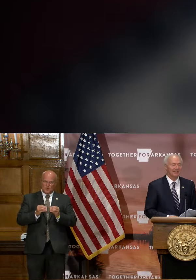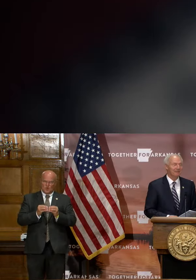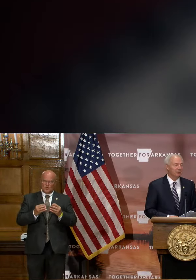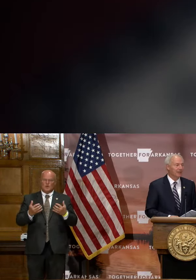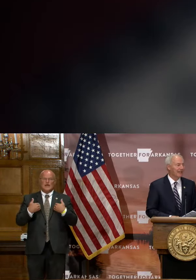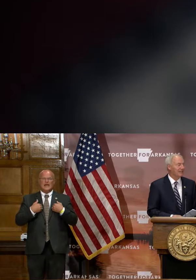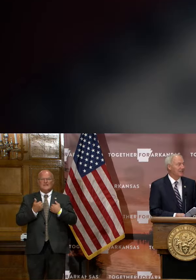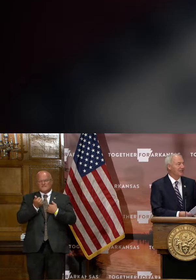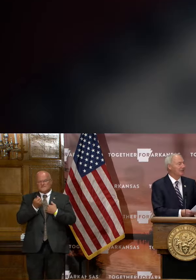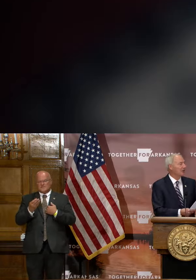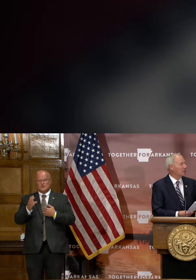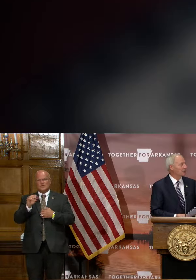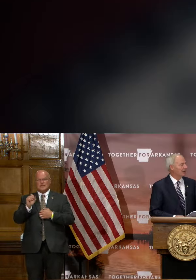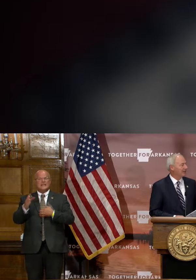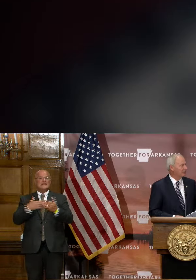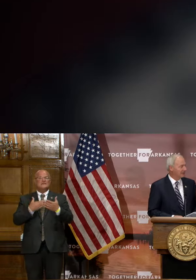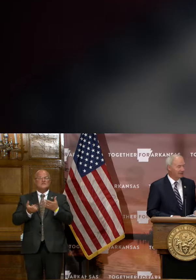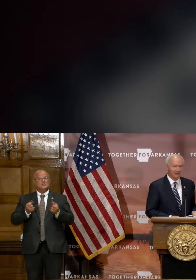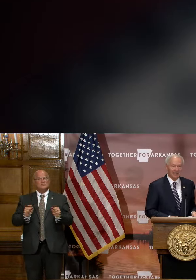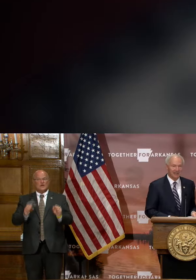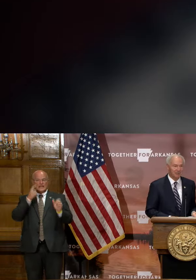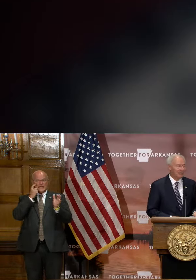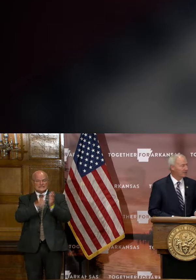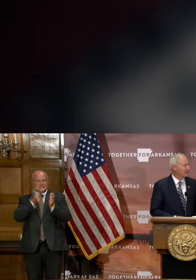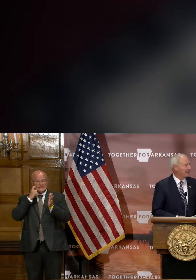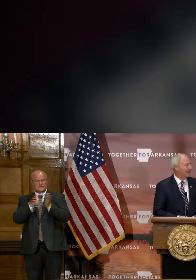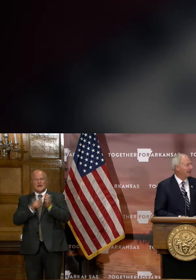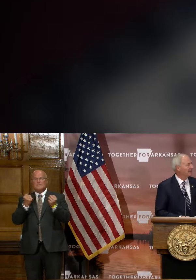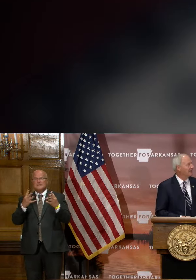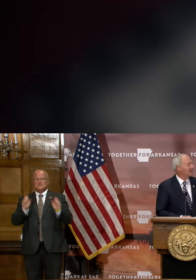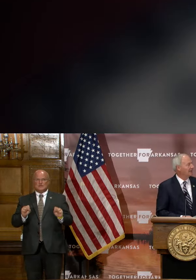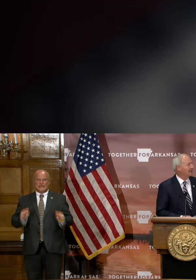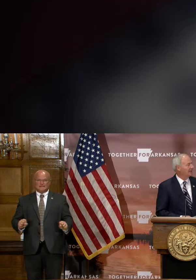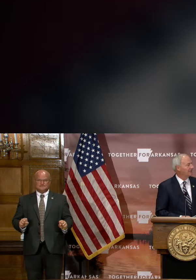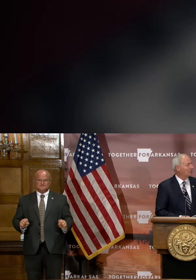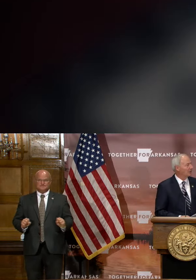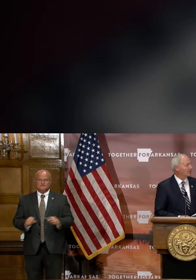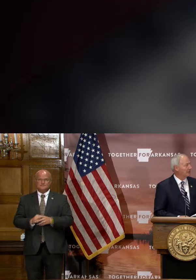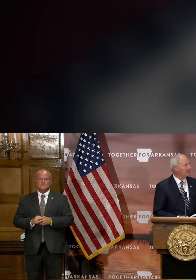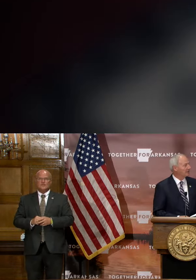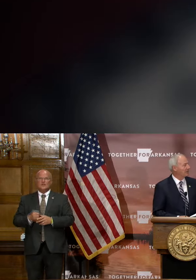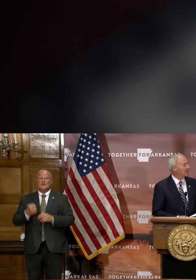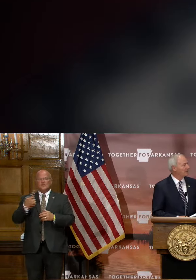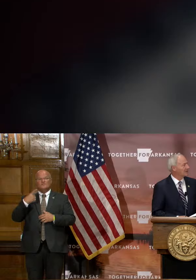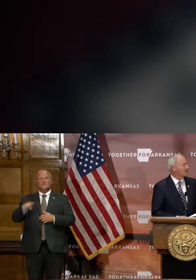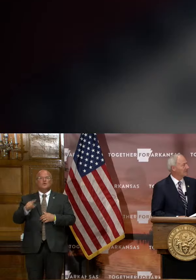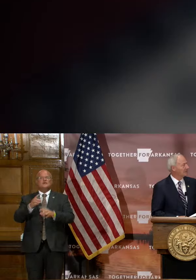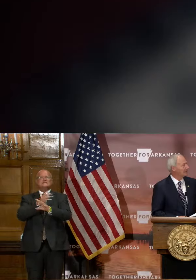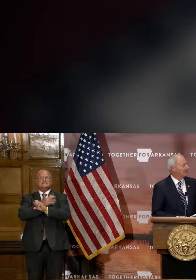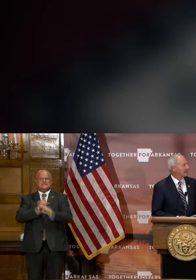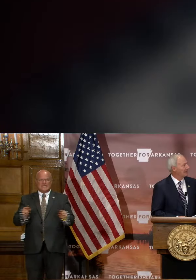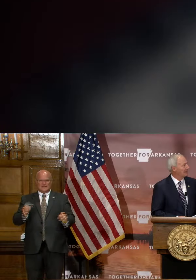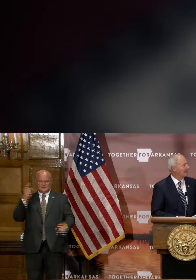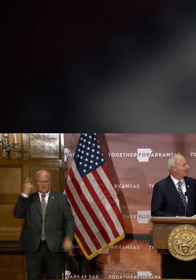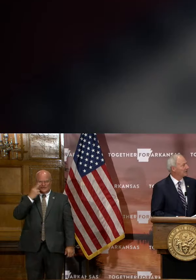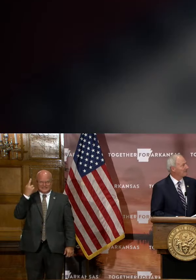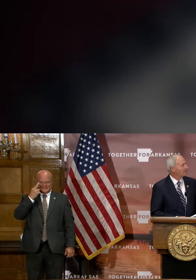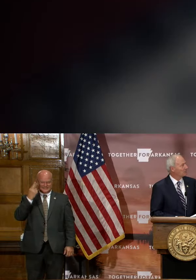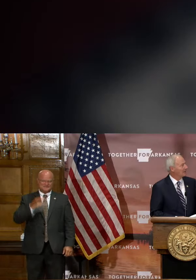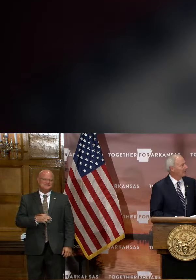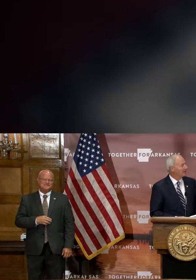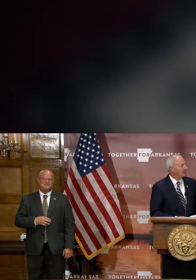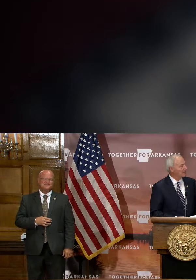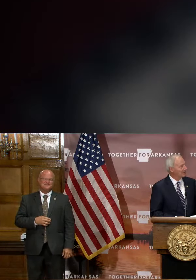that to have fewer cases, even though we're trying to identify as many as we can for safety purposes. And